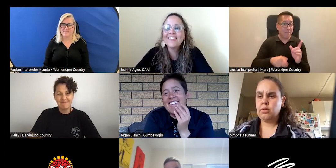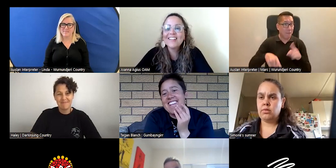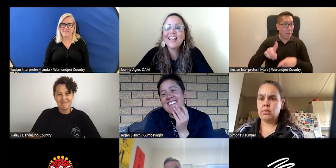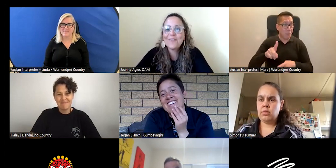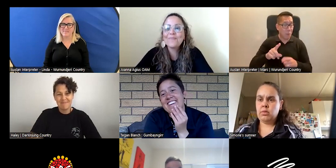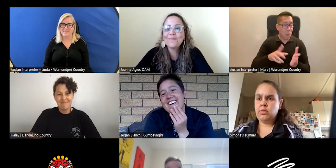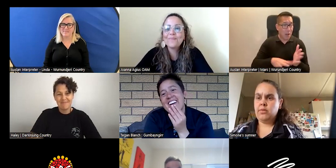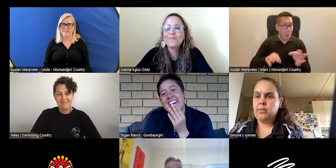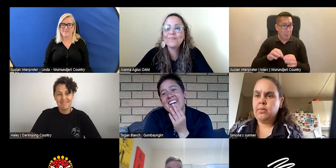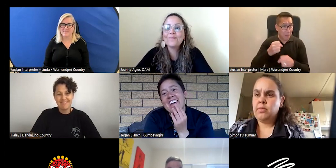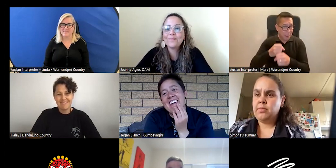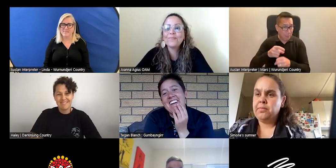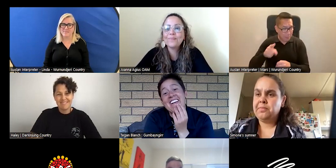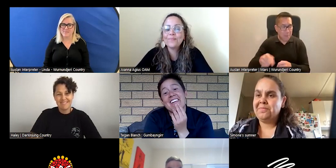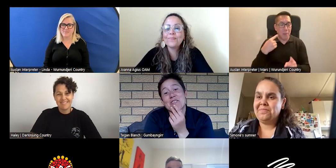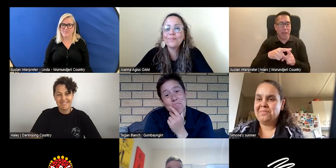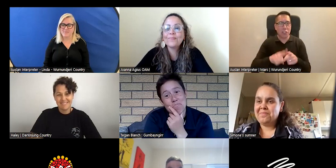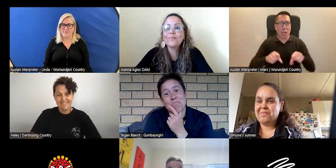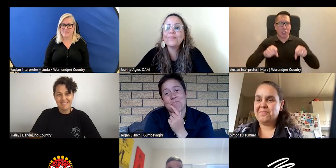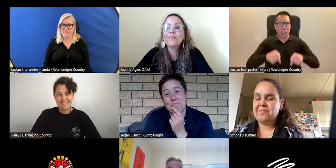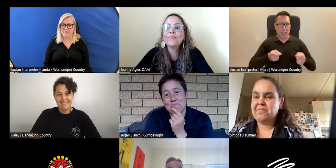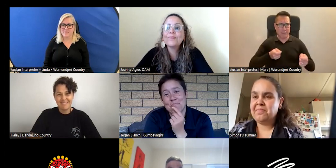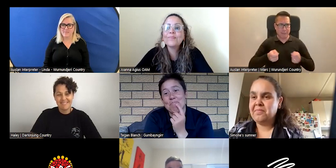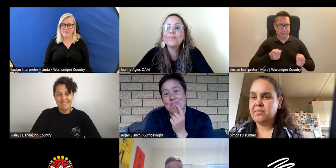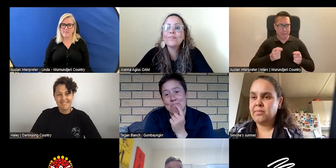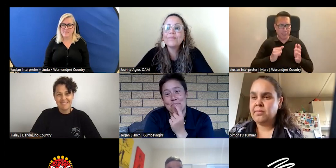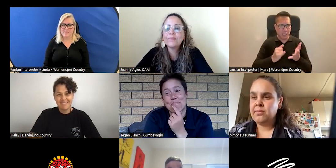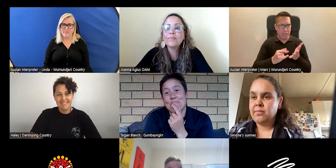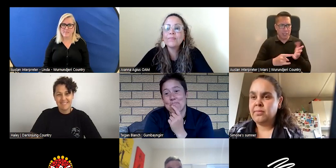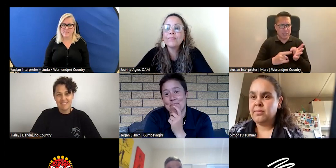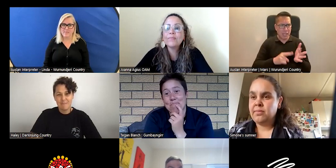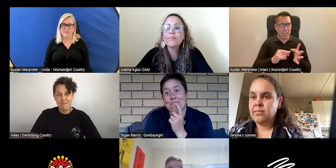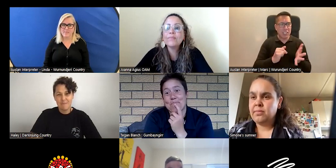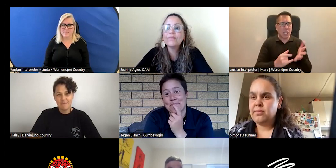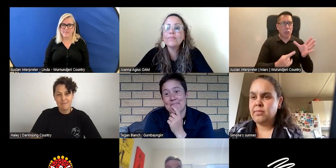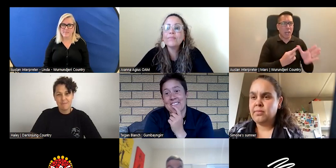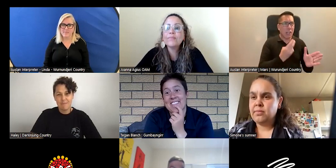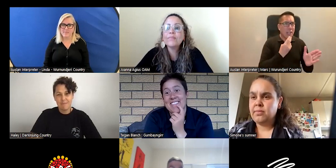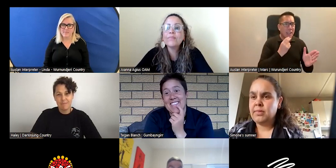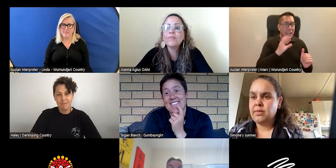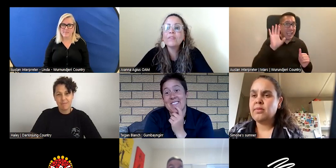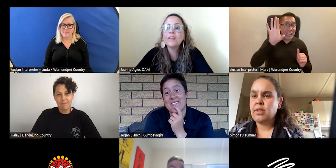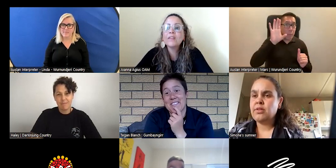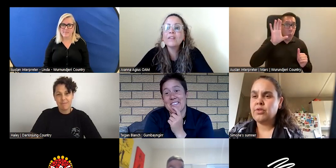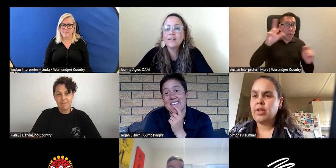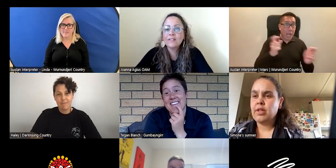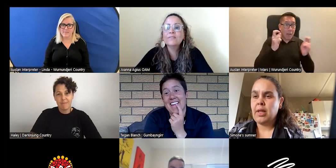And I'm also the chairperson of the state football netball carnival, which we just had on the long weekend.